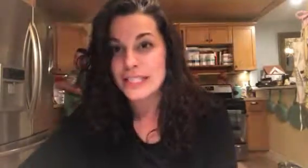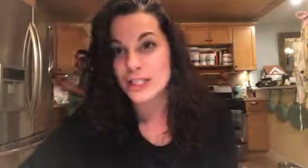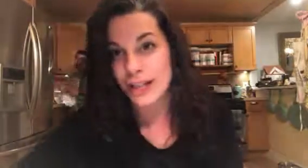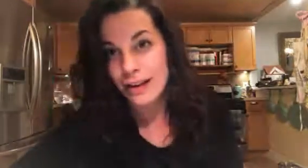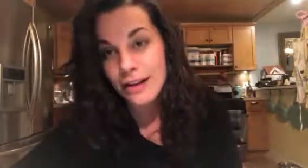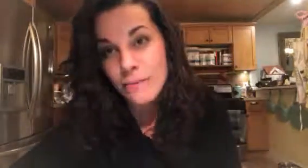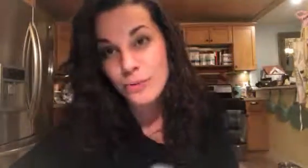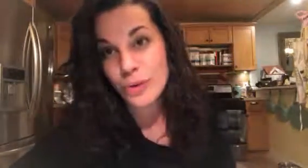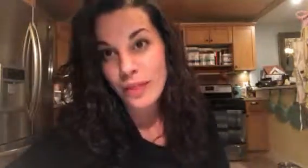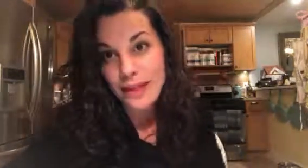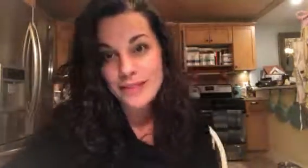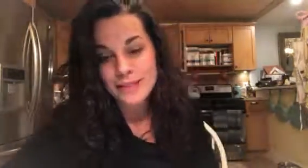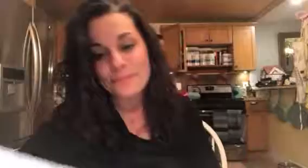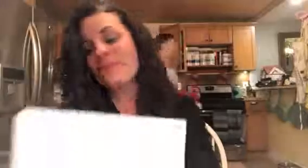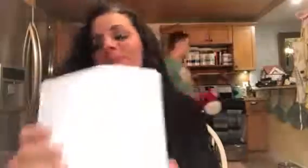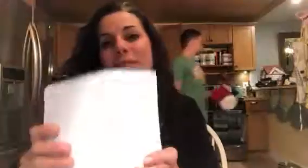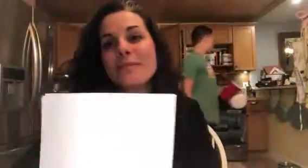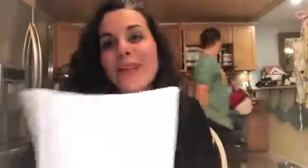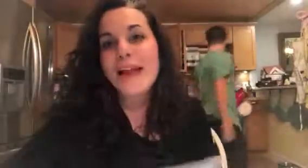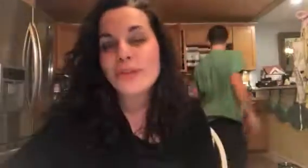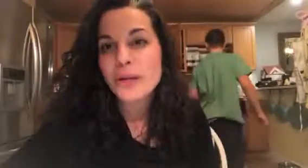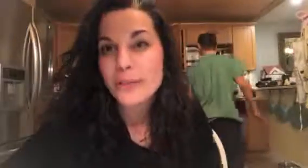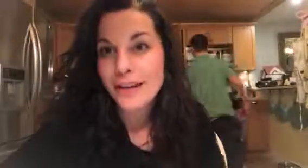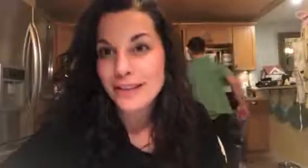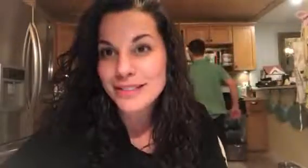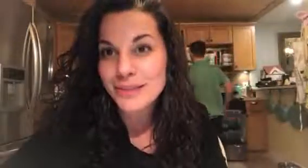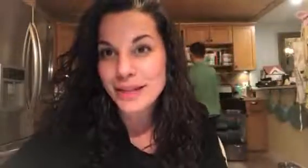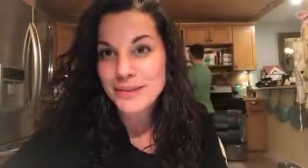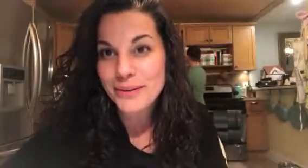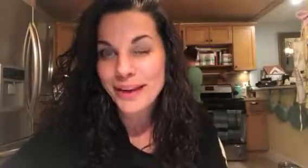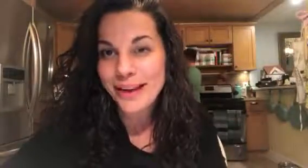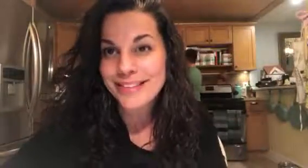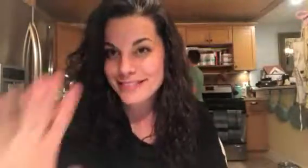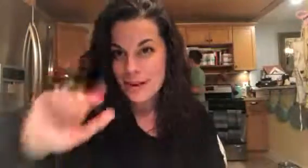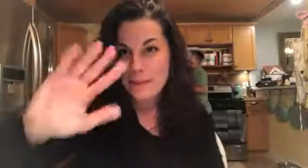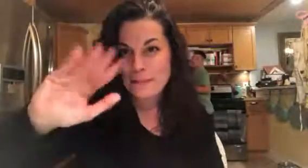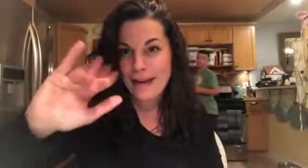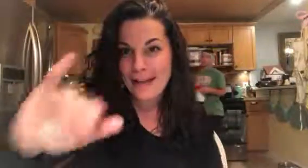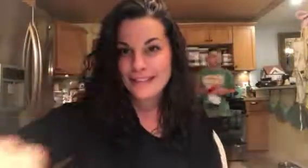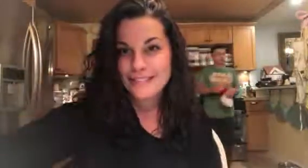teaching you this. Have a great week. I'll see you next week, okay, guys? All right, bye.